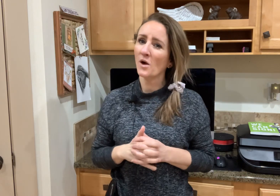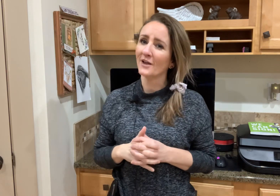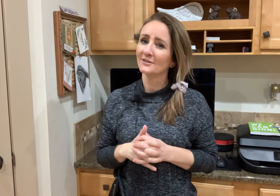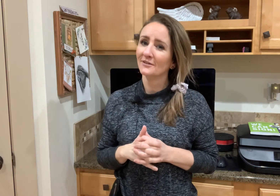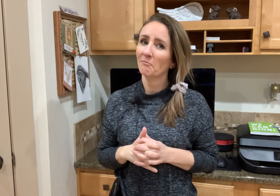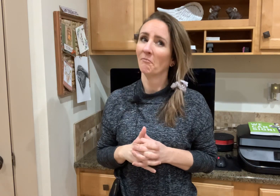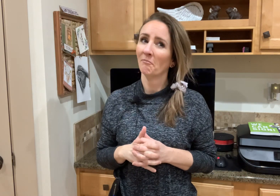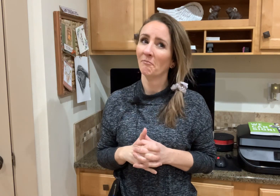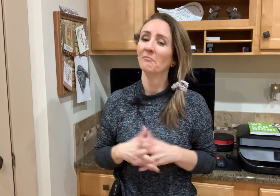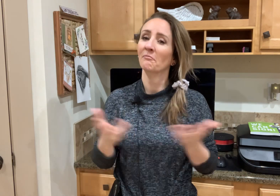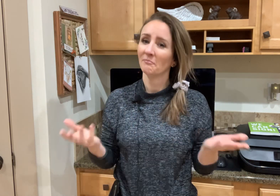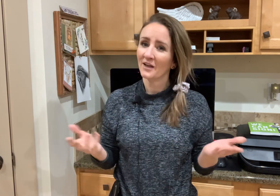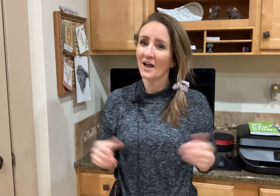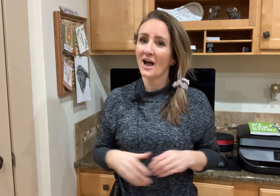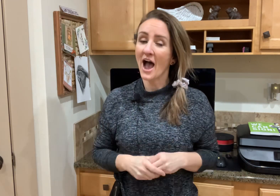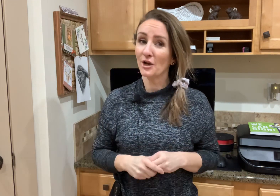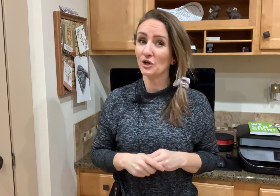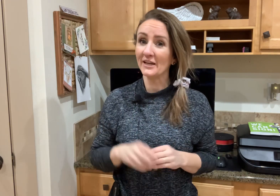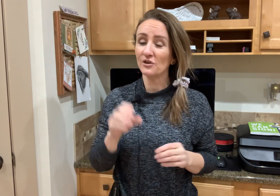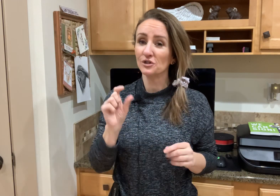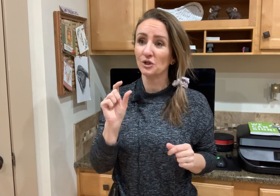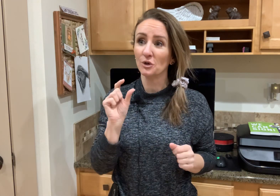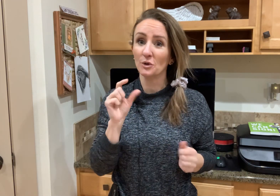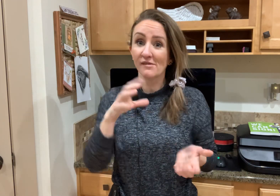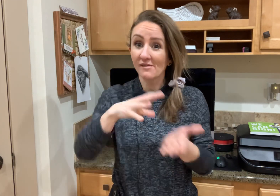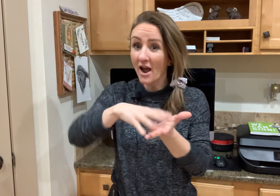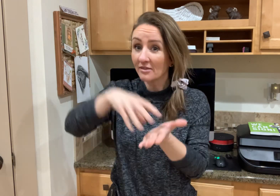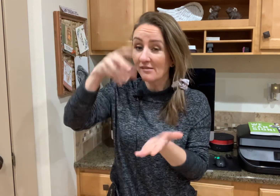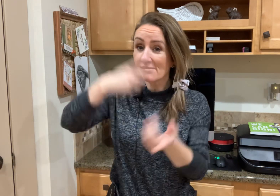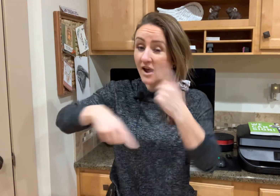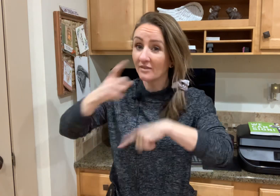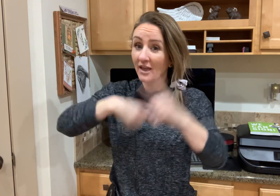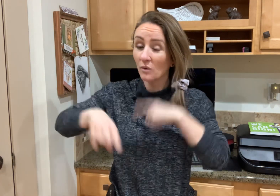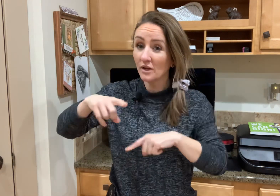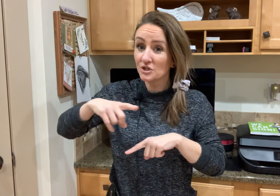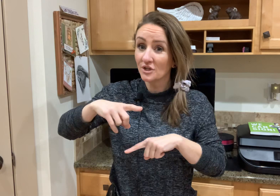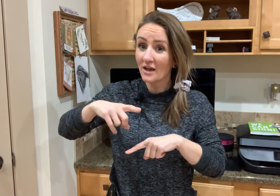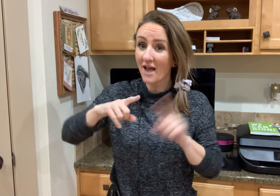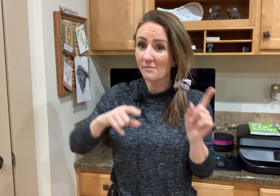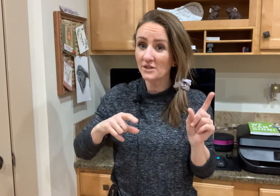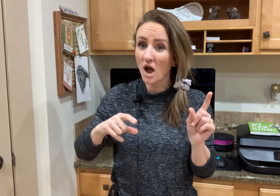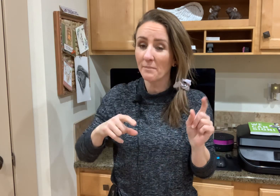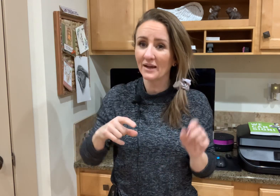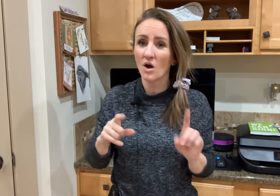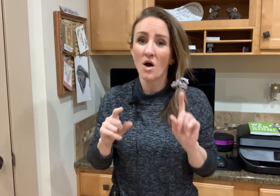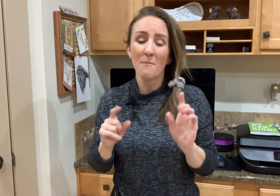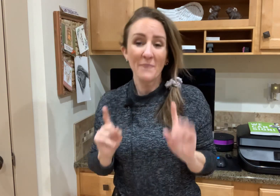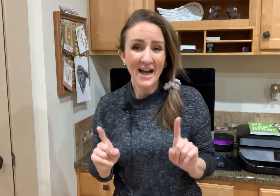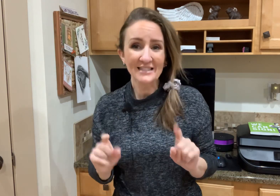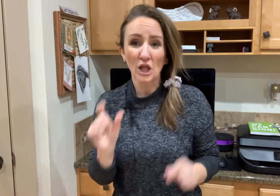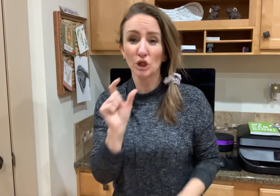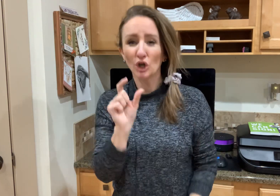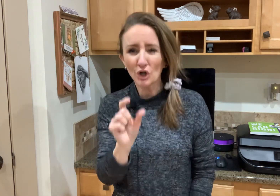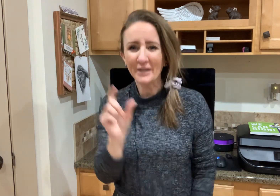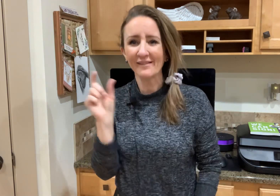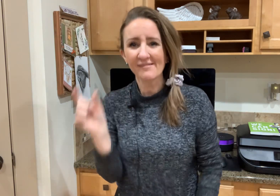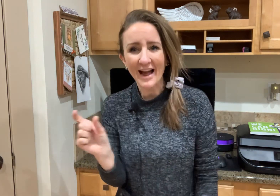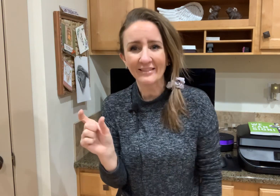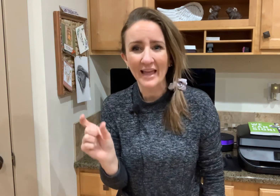what? I could either do sign language as my topic, but learning sign language